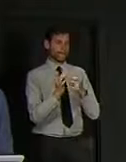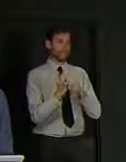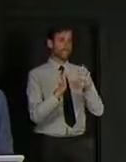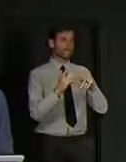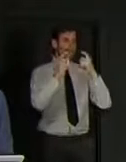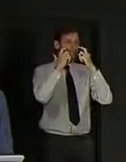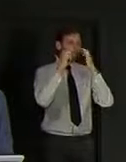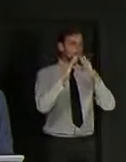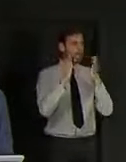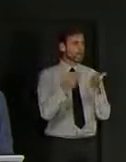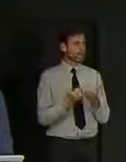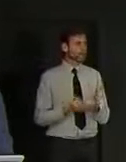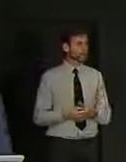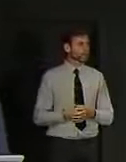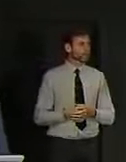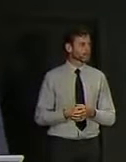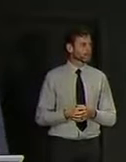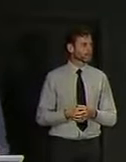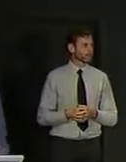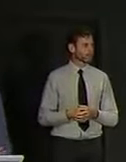Tom.